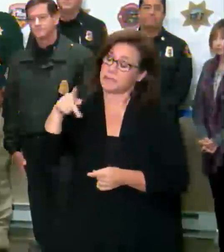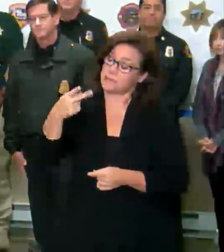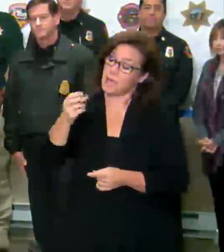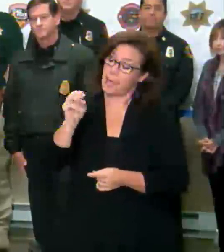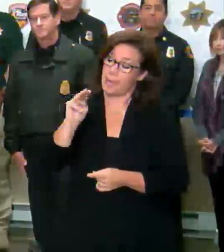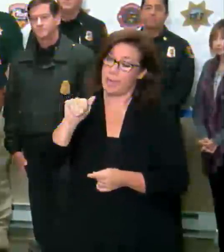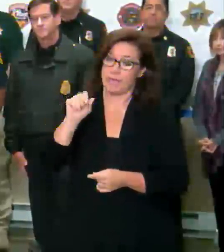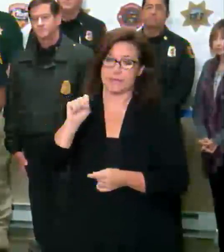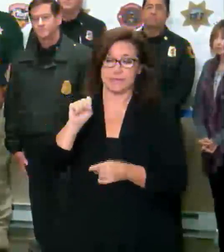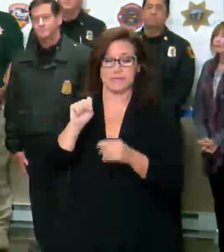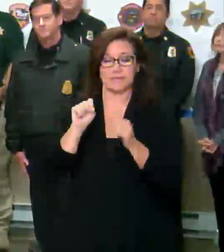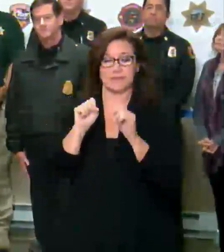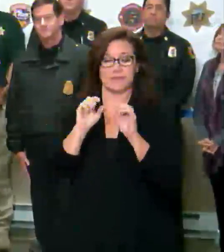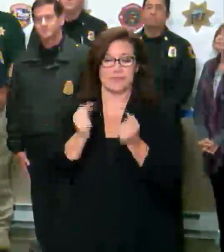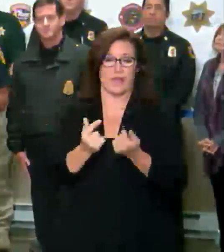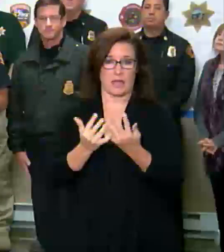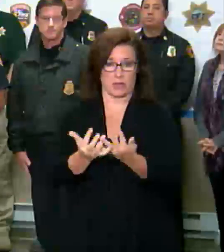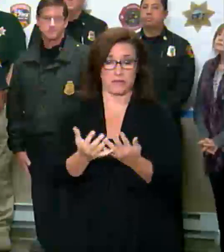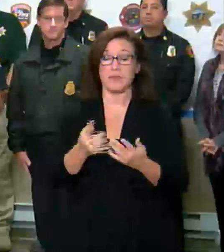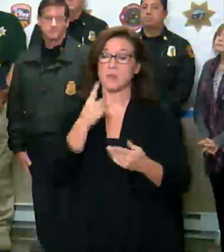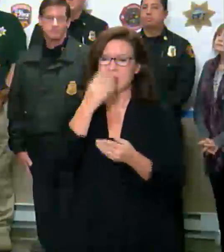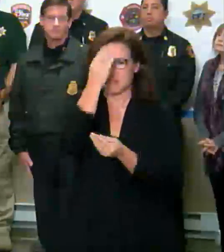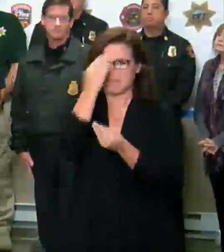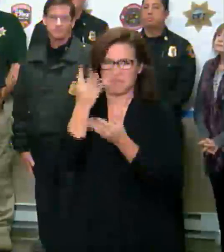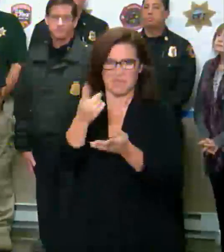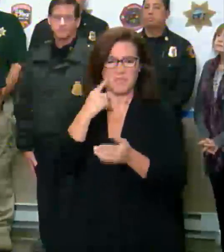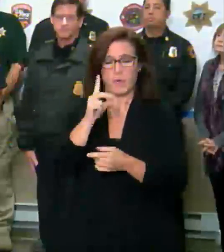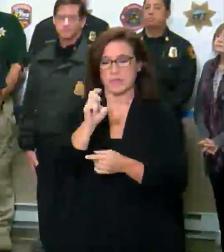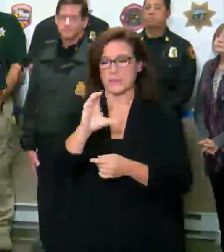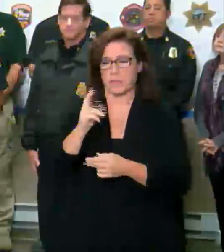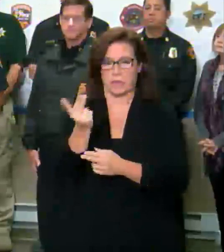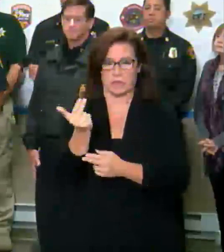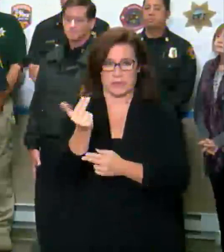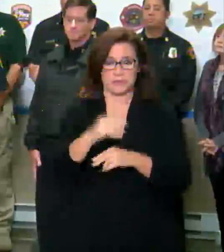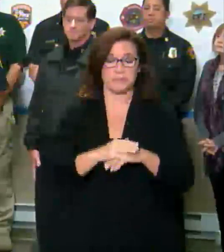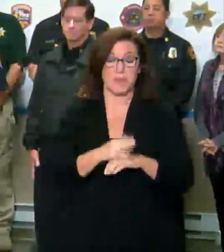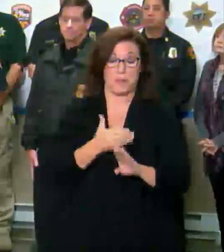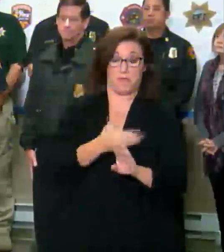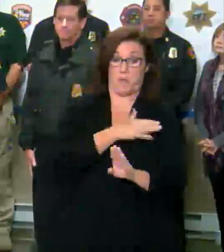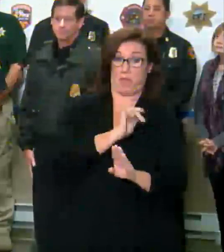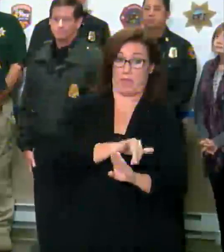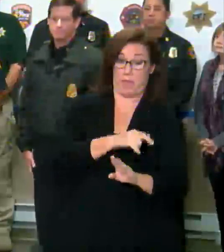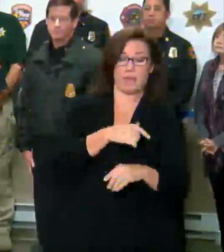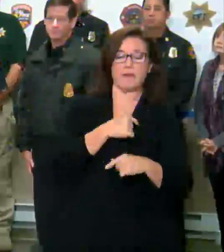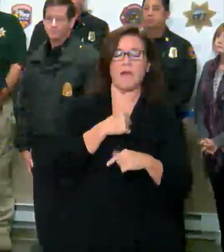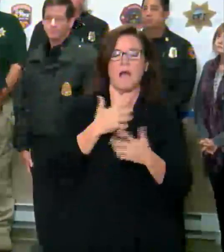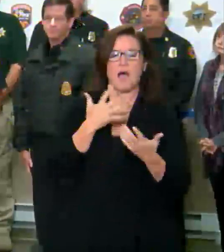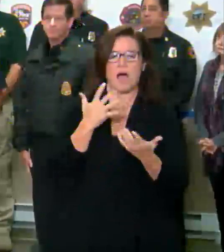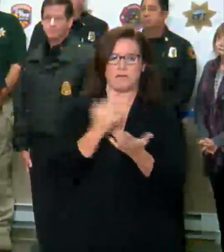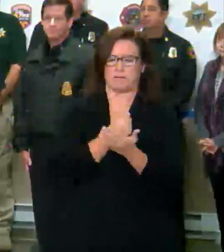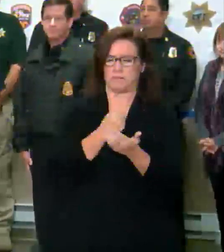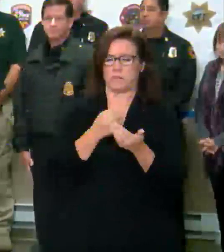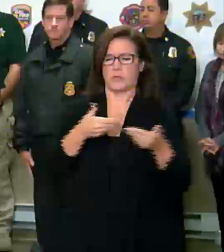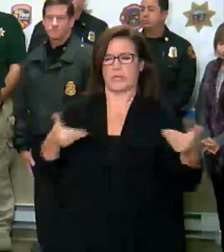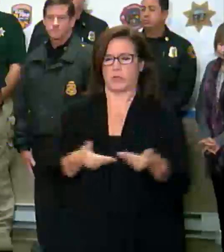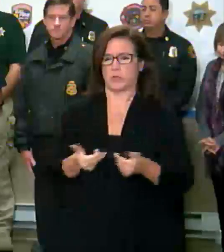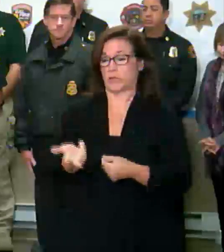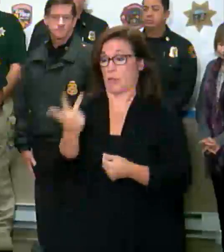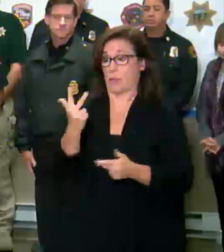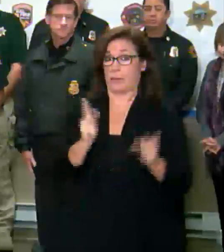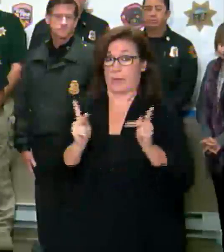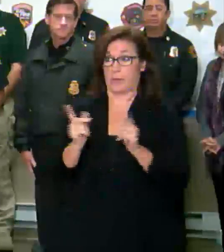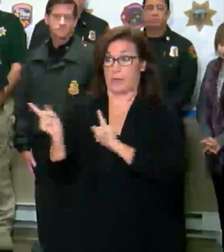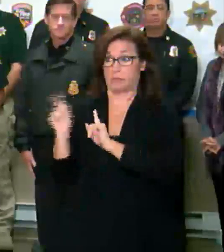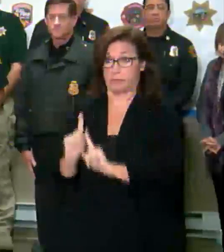December 13th. Before we provide our operational update this evening, I'd like to introduce three people to the podium